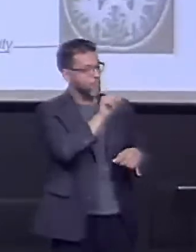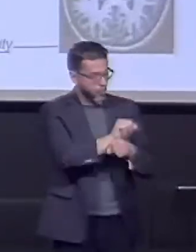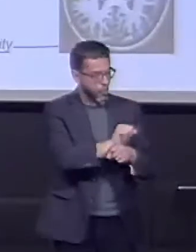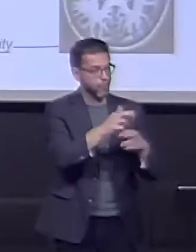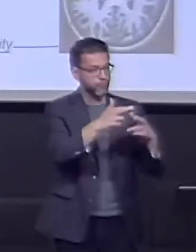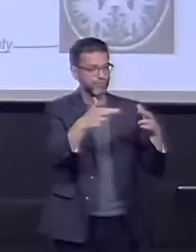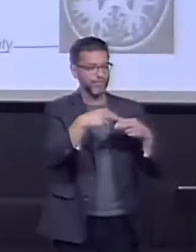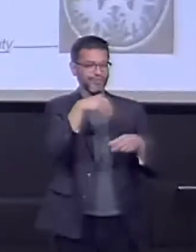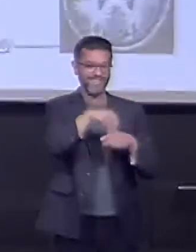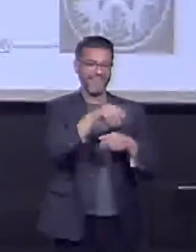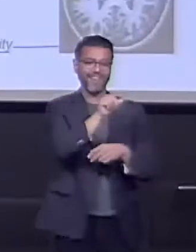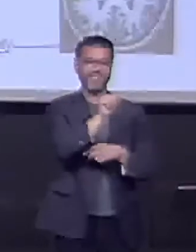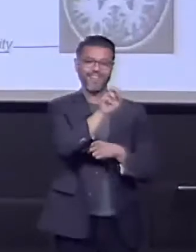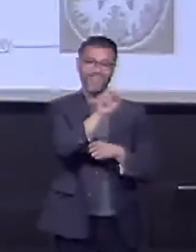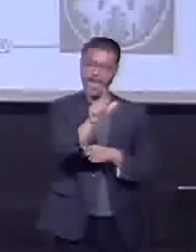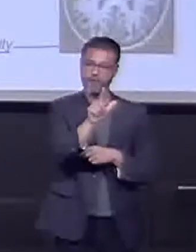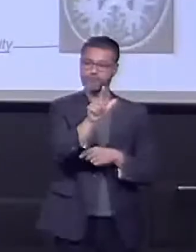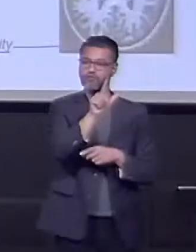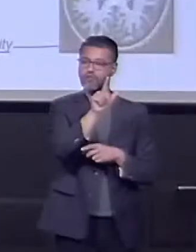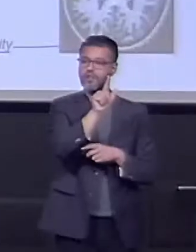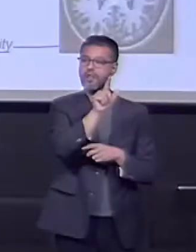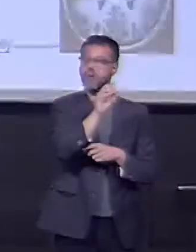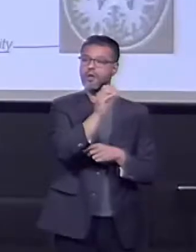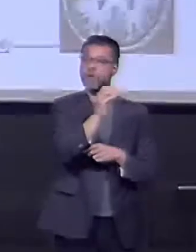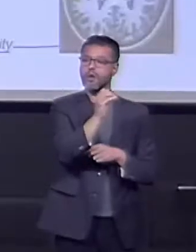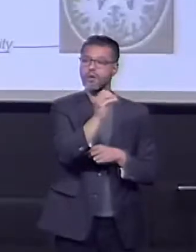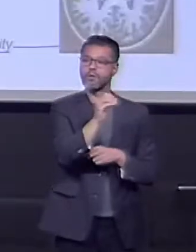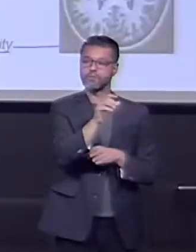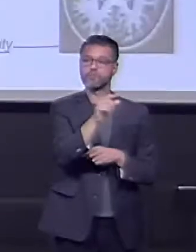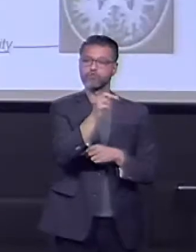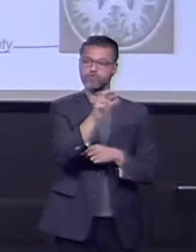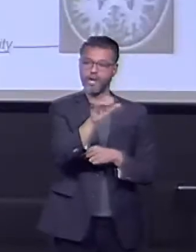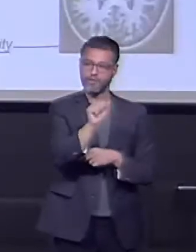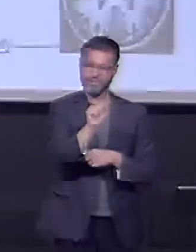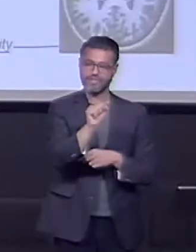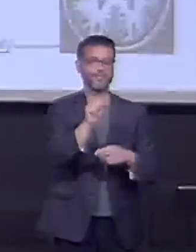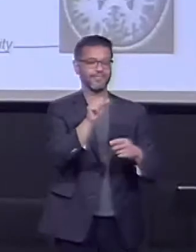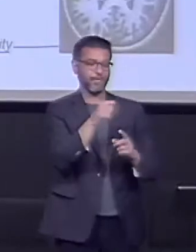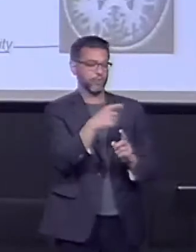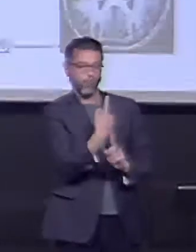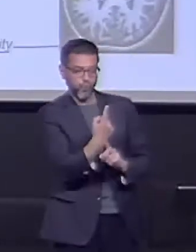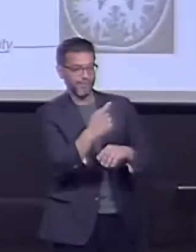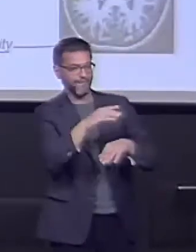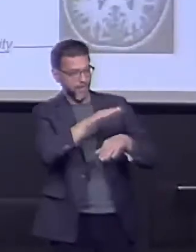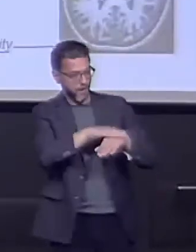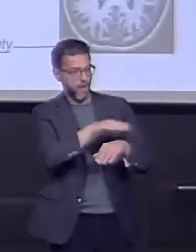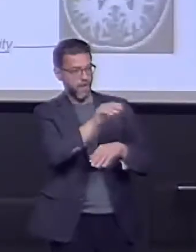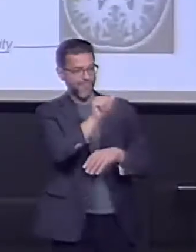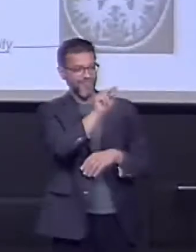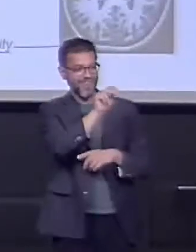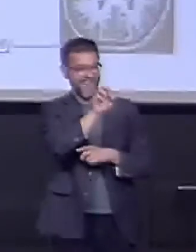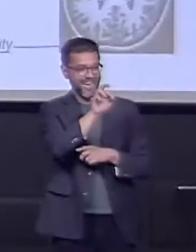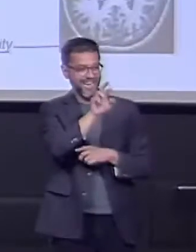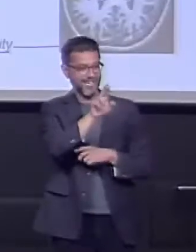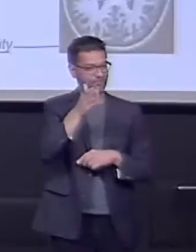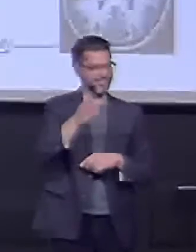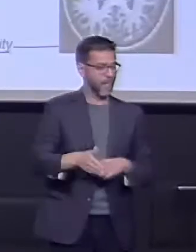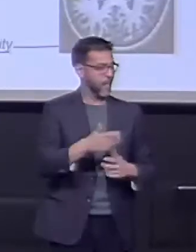temporal gyrus, especially in the anterior, on the anterior side, exclusively on the anterior side, as one would have